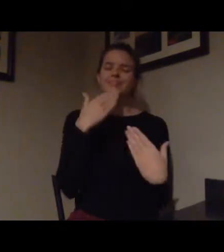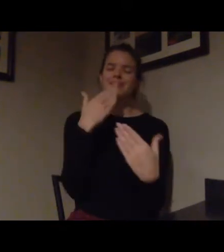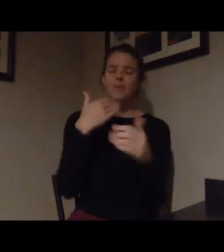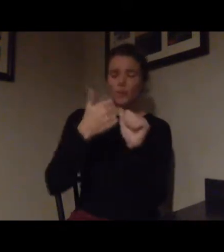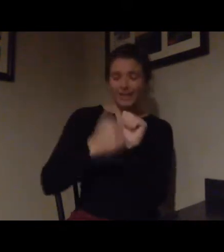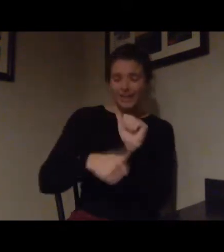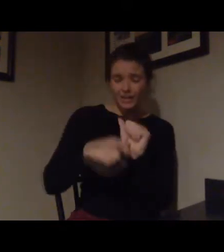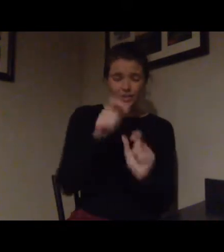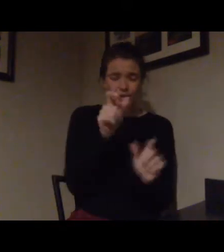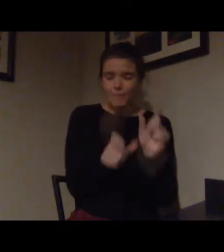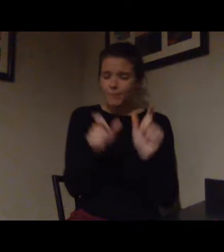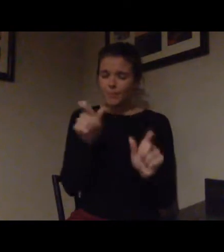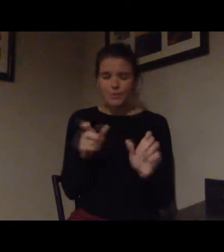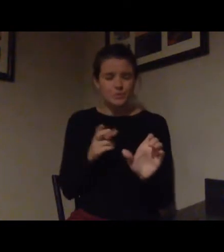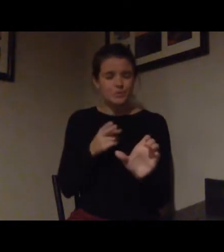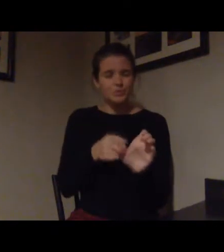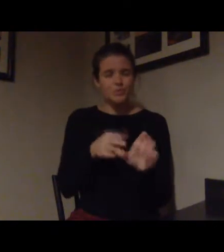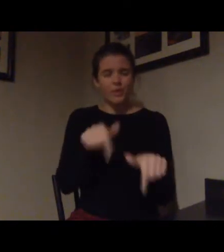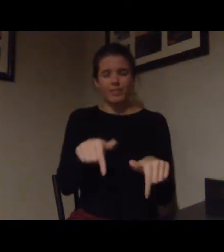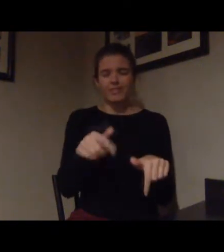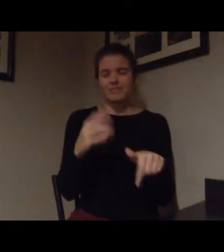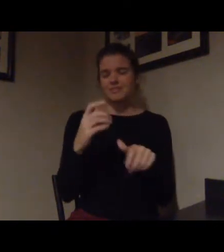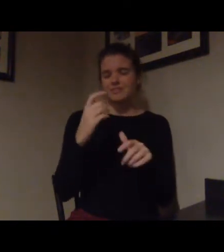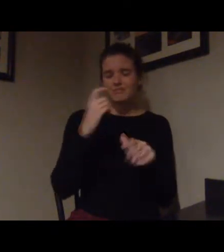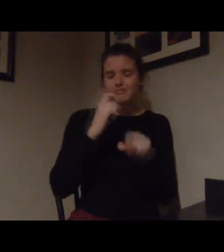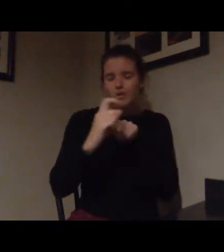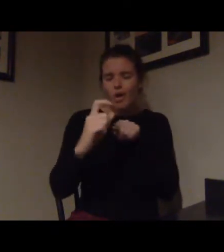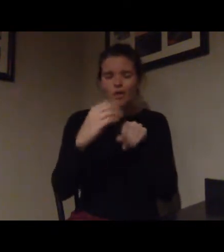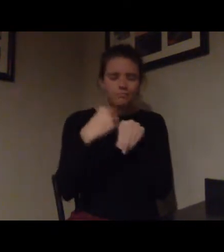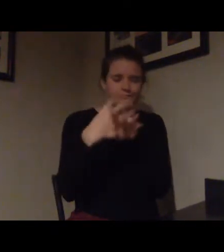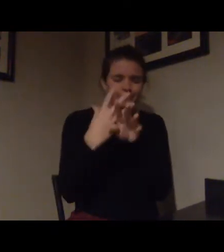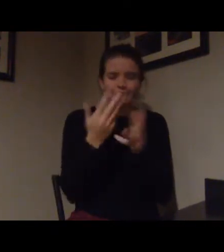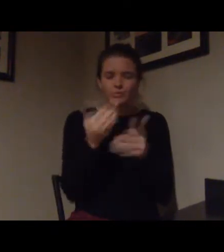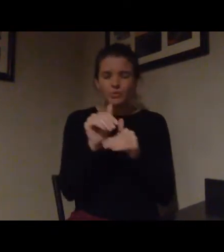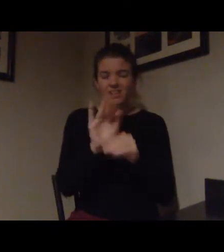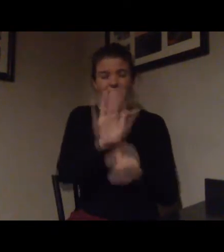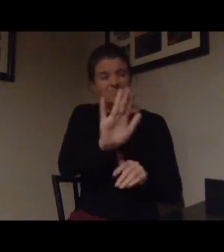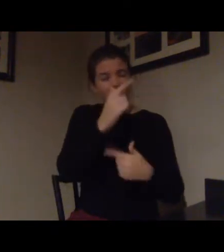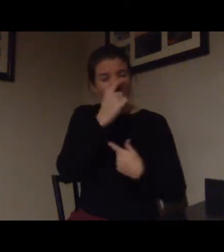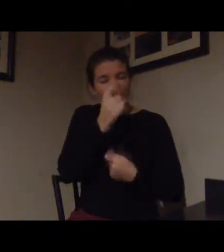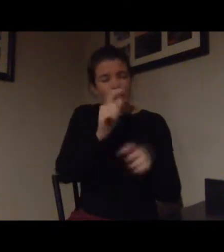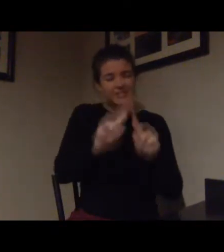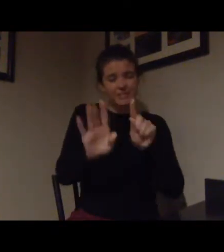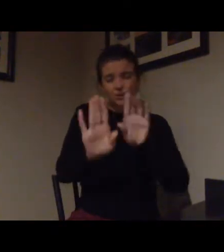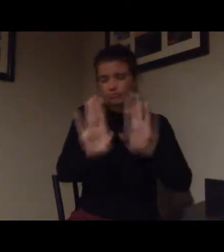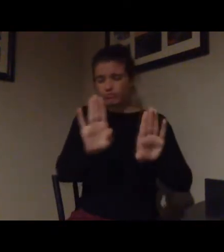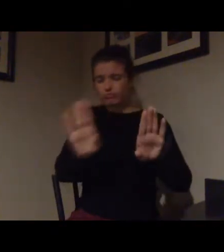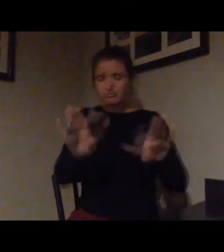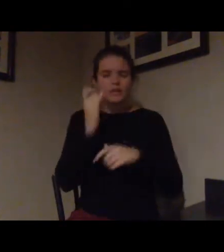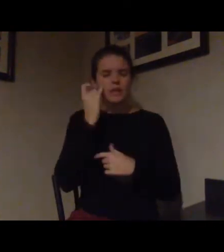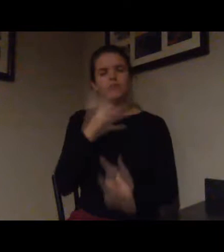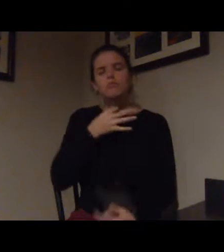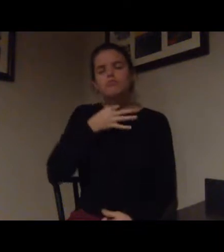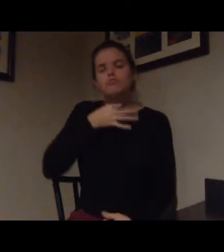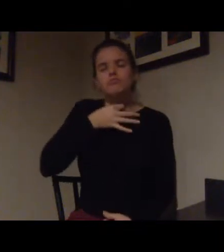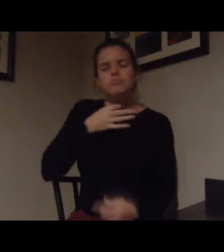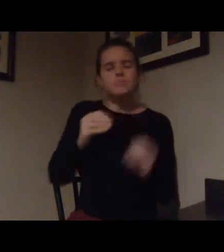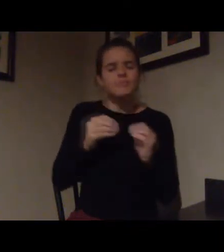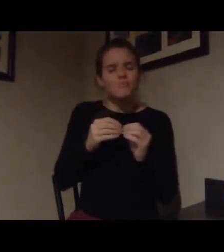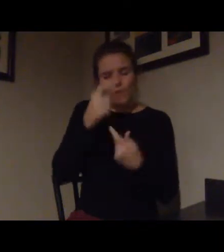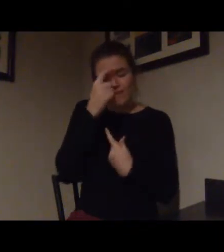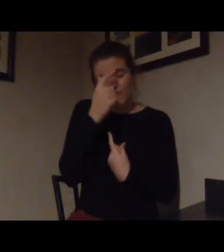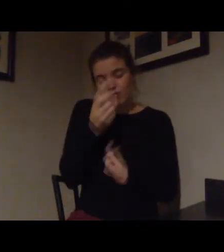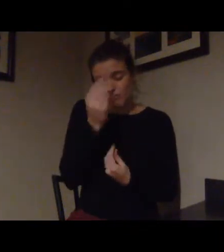this call tonight. I thank you for their interest, whatever that may be, Father, whether it's just wanting more information, whether